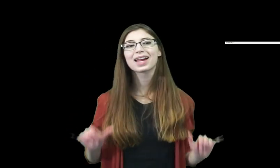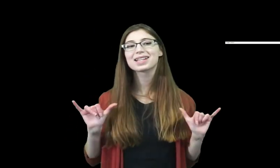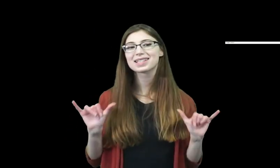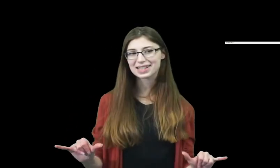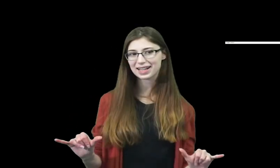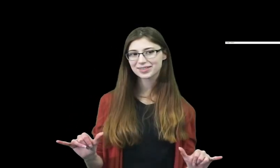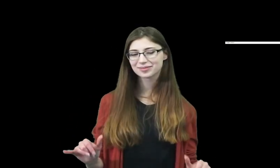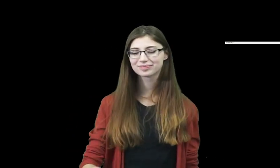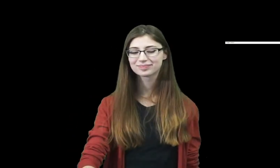Stay.